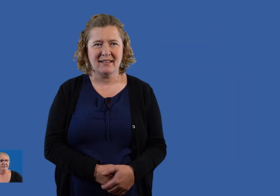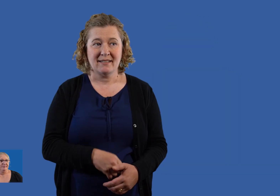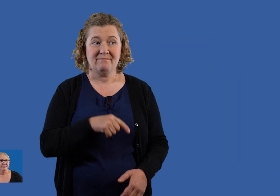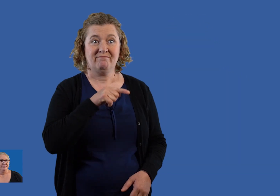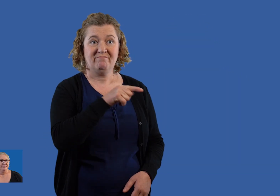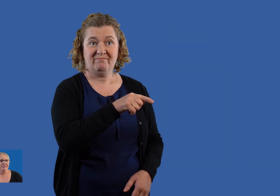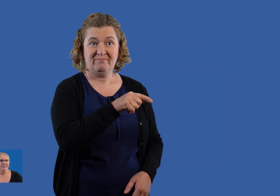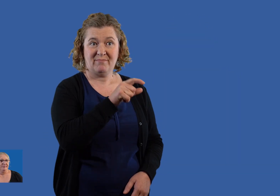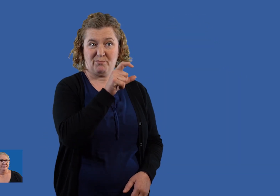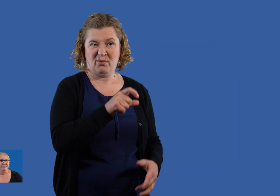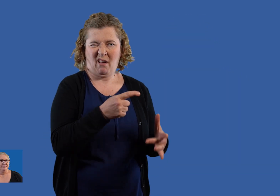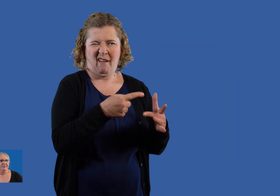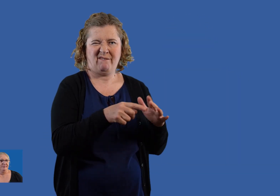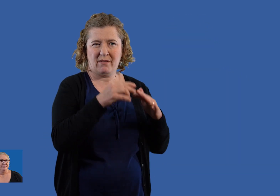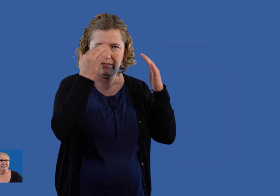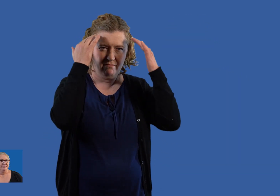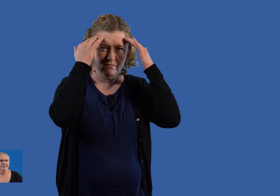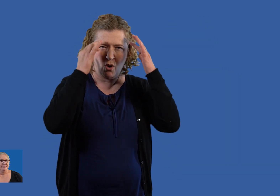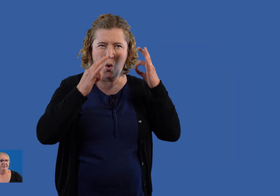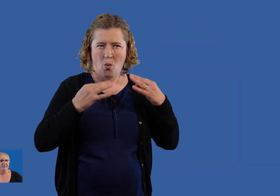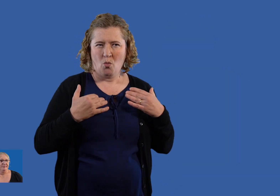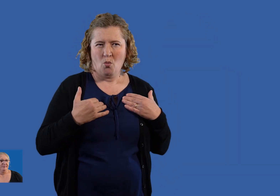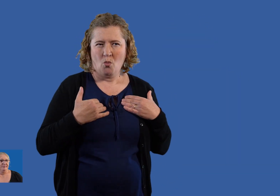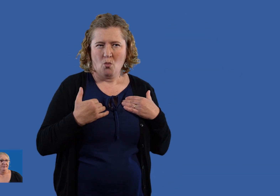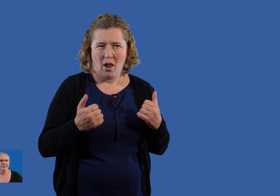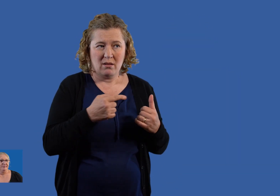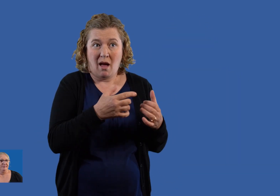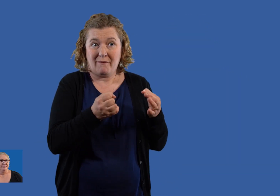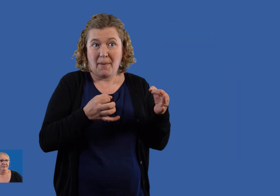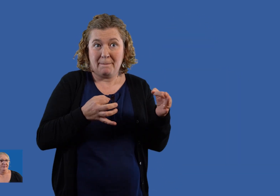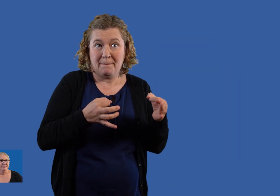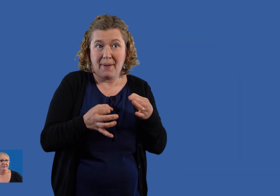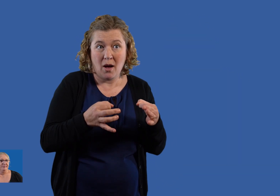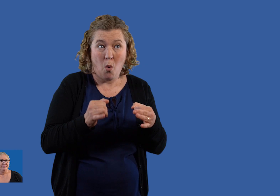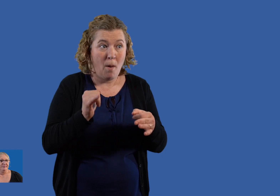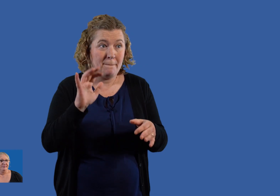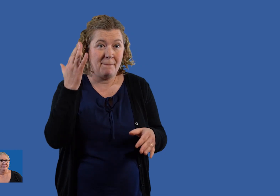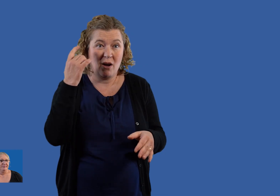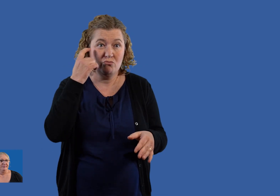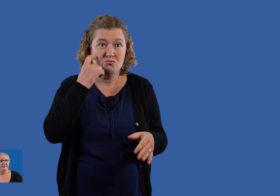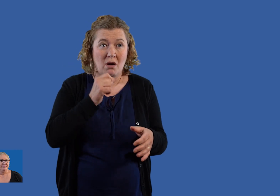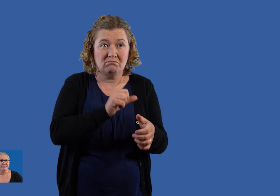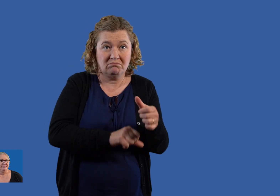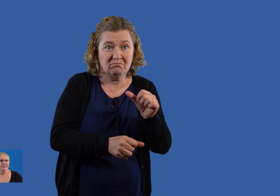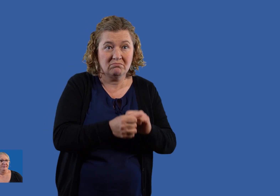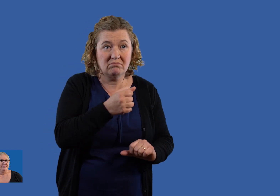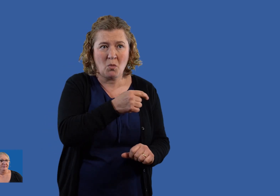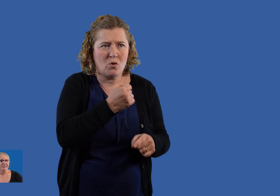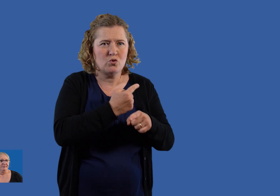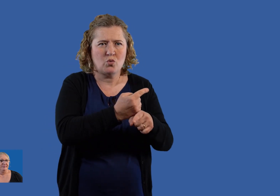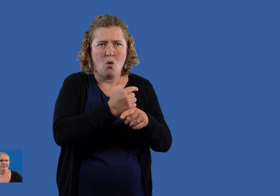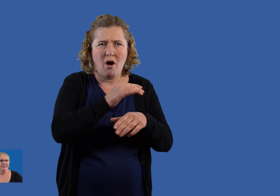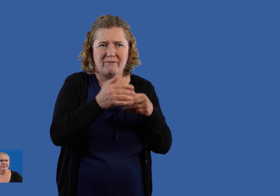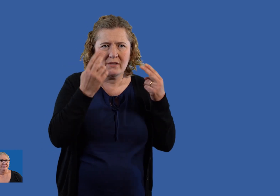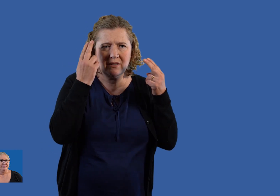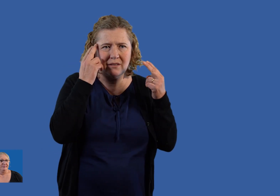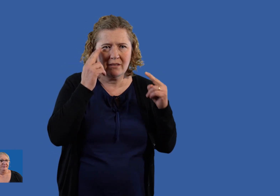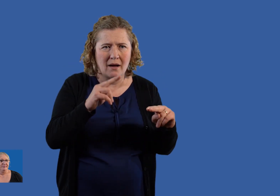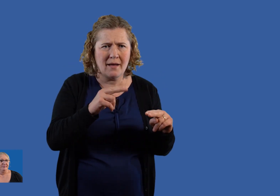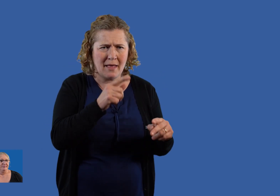If a person is mentally unwell, has set a plan in place, has attempted suicide before, or even talks about